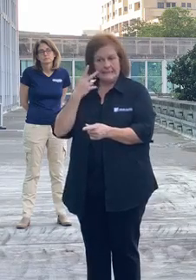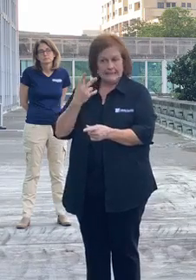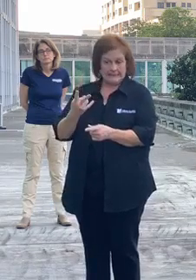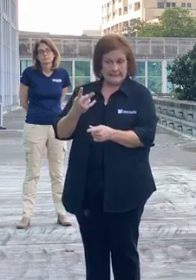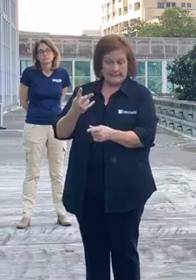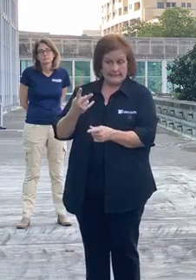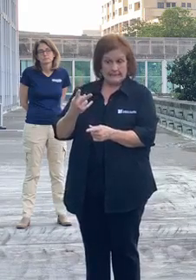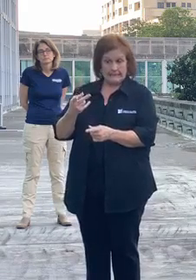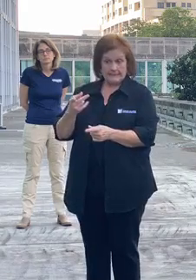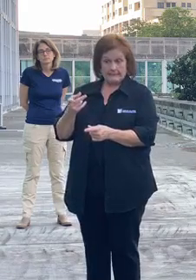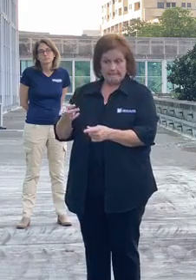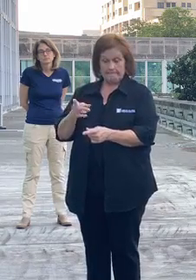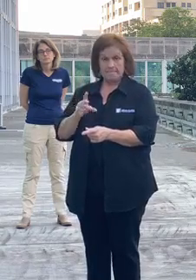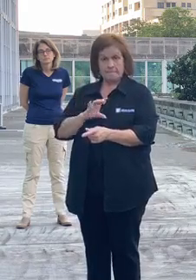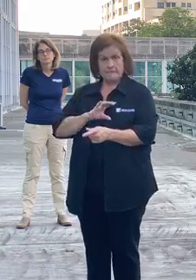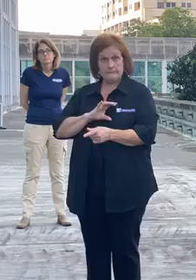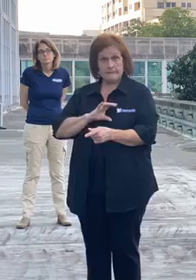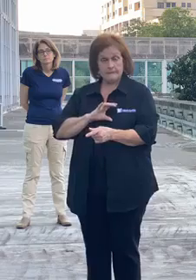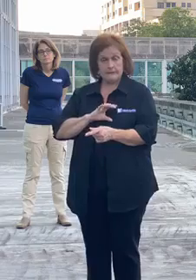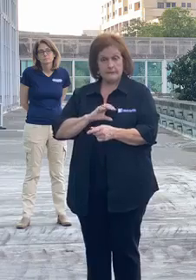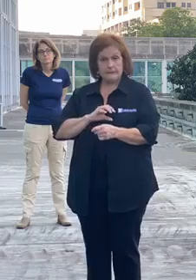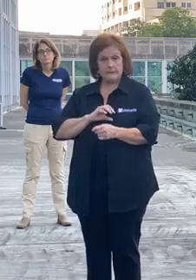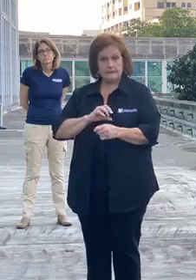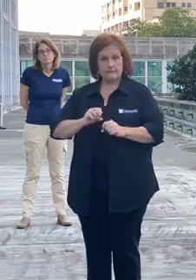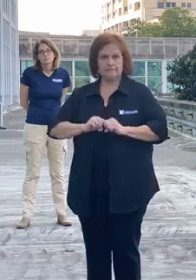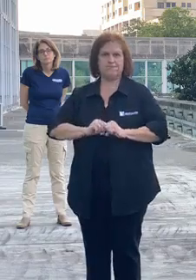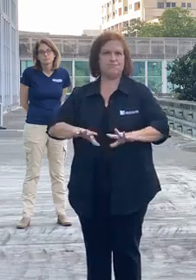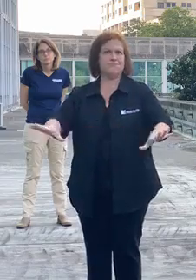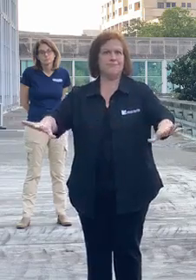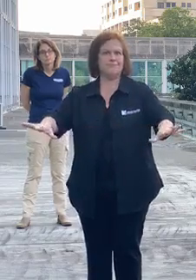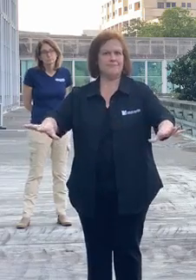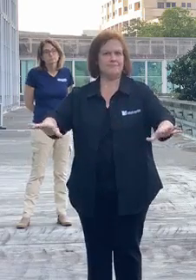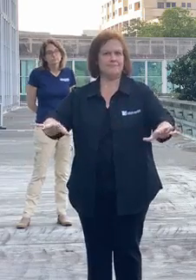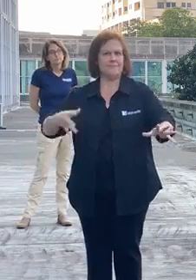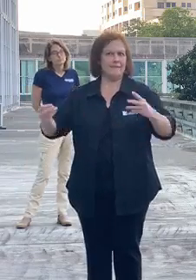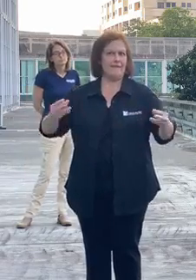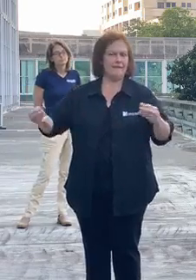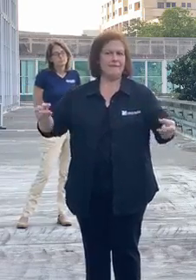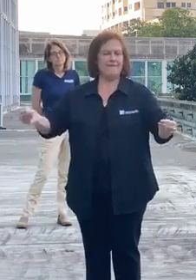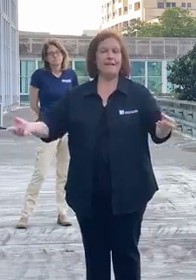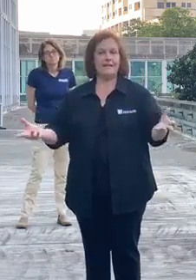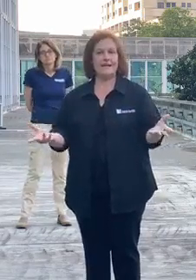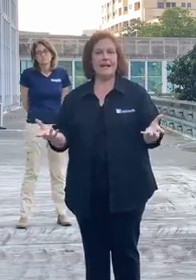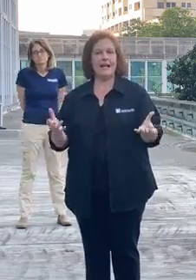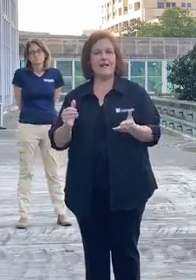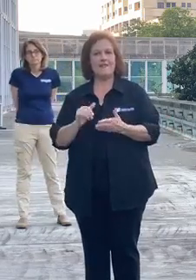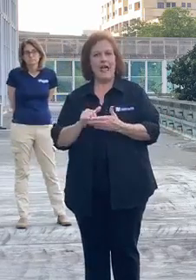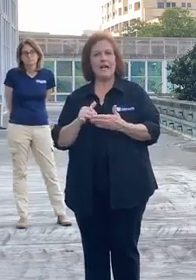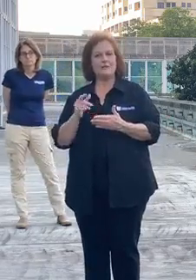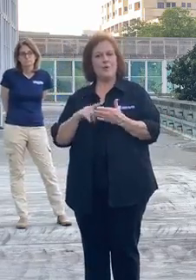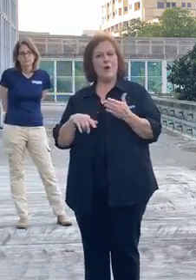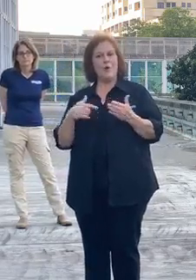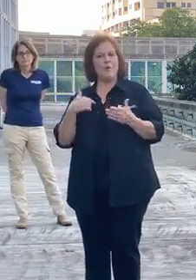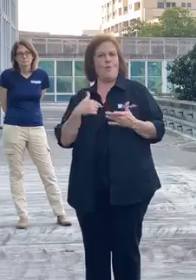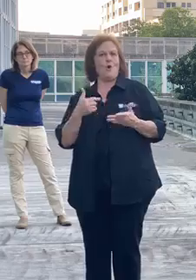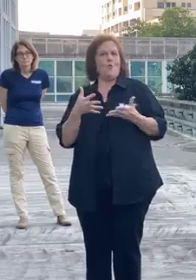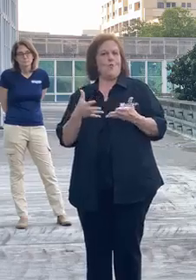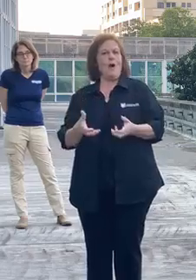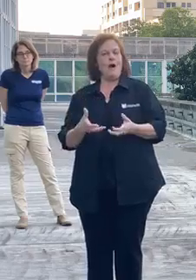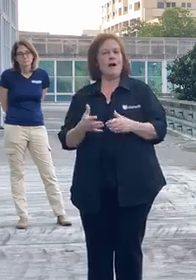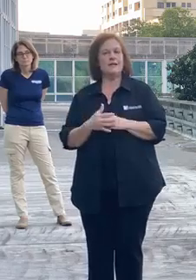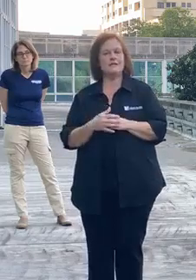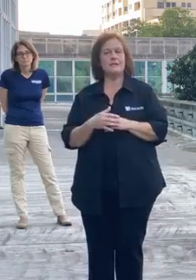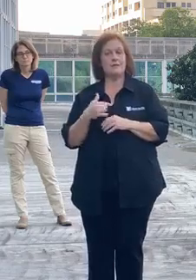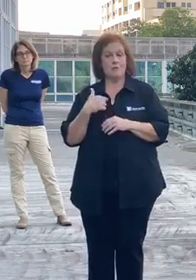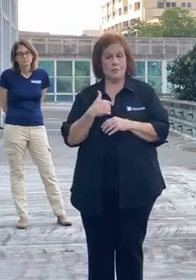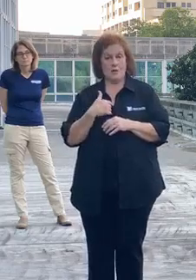frustration. People disband accordingly, and that's the best thing that we hope for.